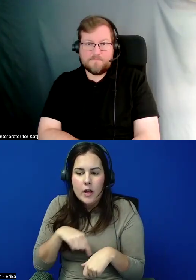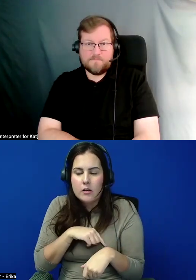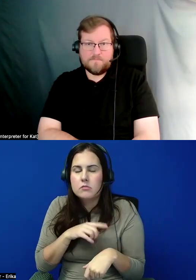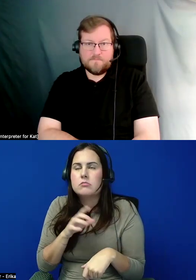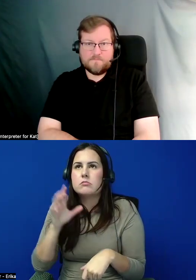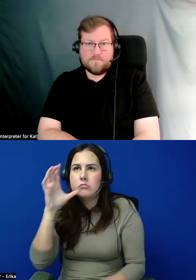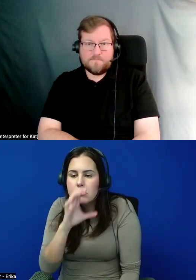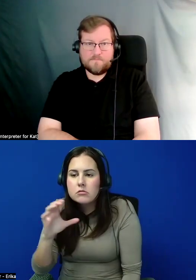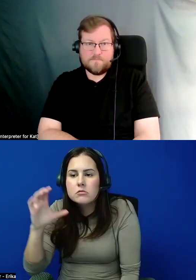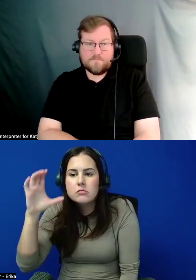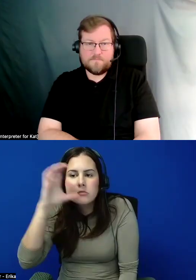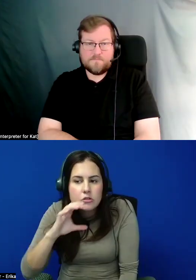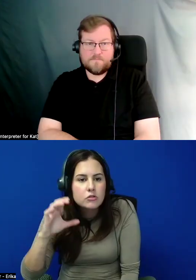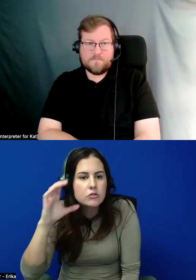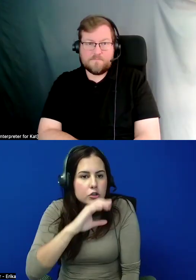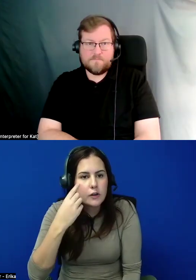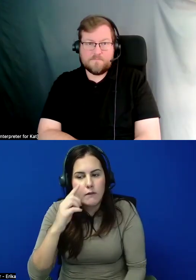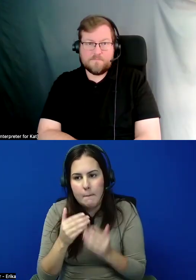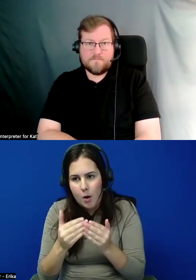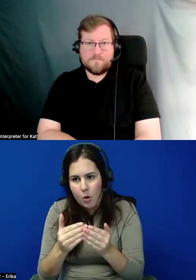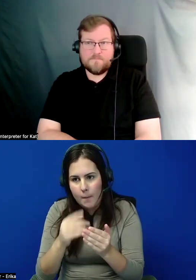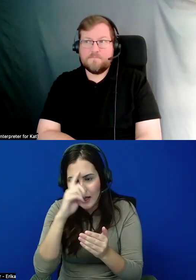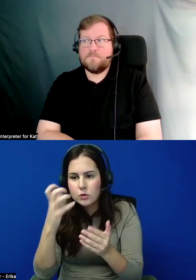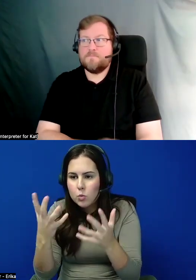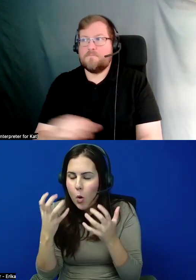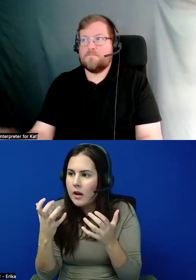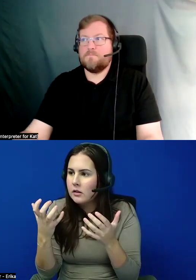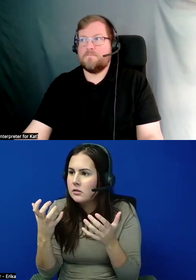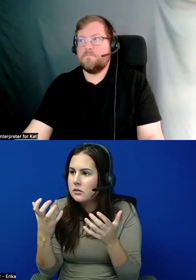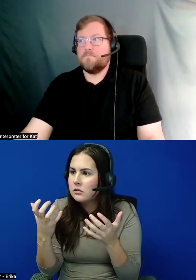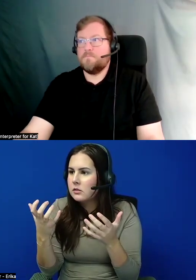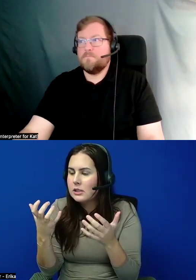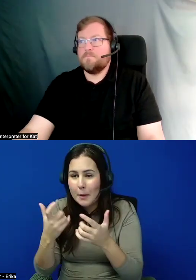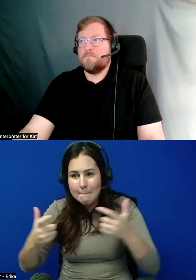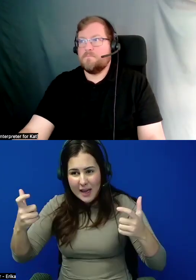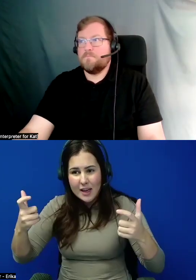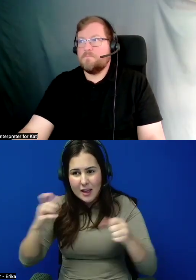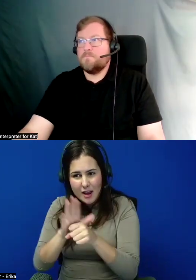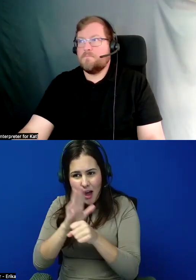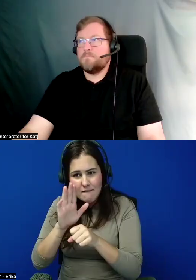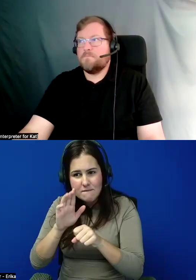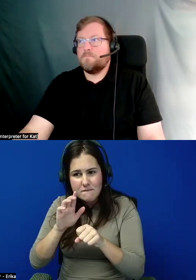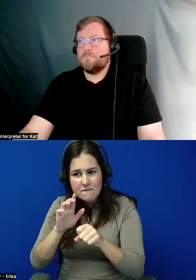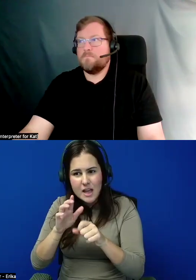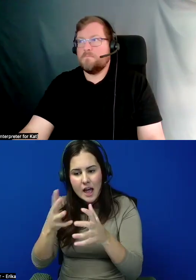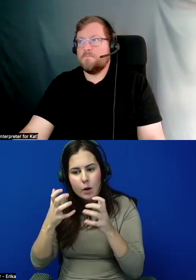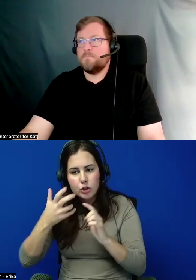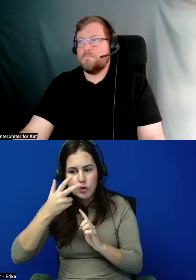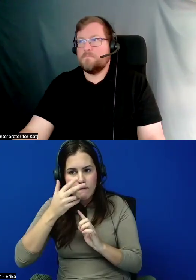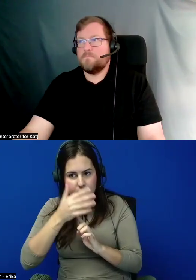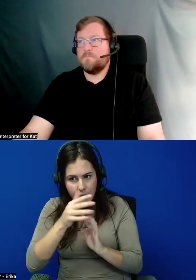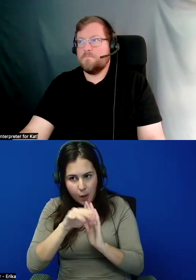boats because we wanted a boat that was big enough. I decided early on that I wanted to film in motion. Like I didn't want to be